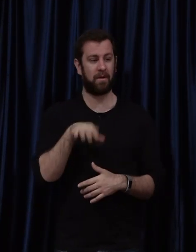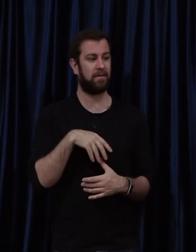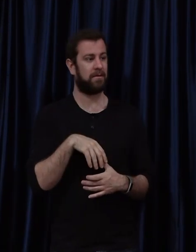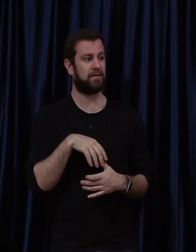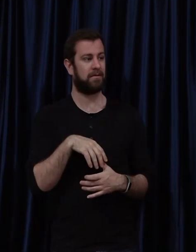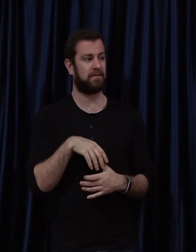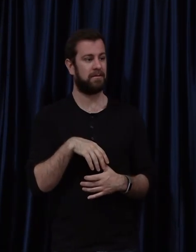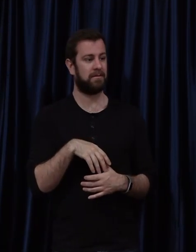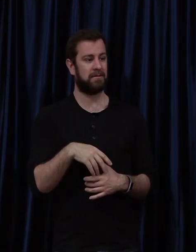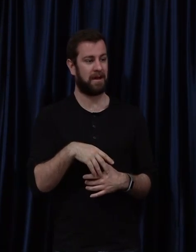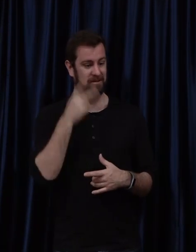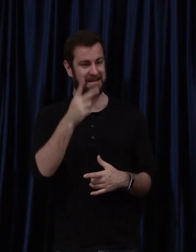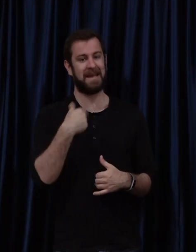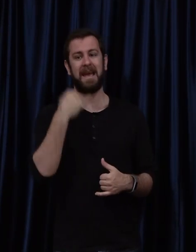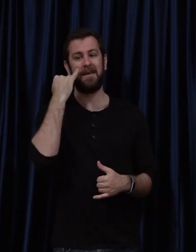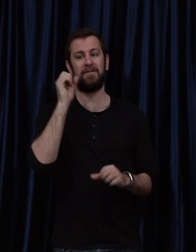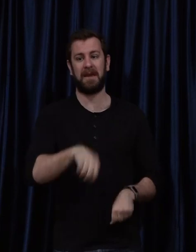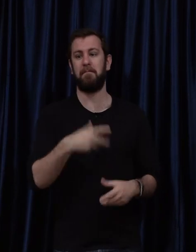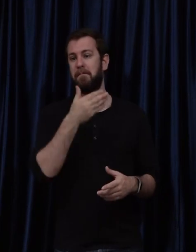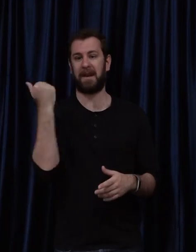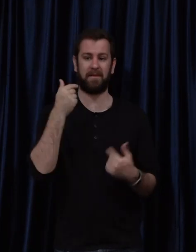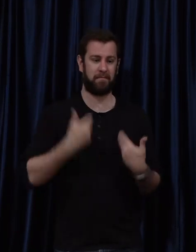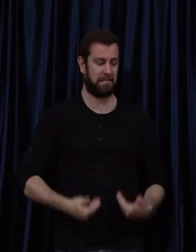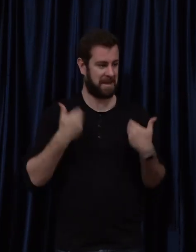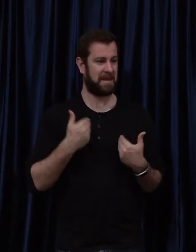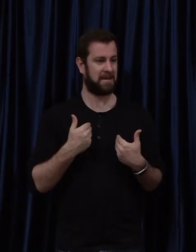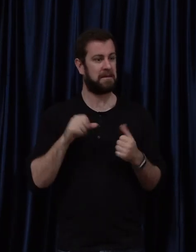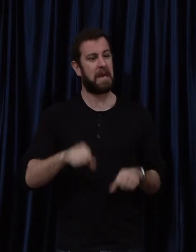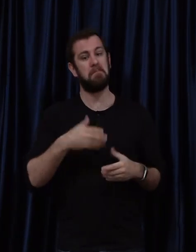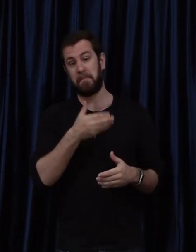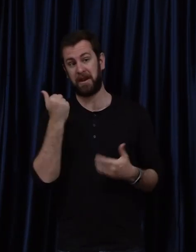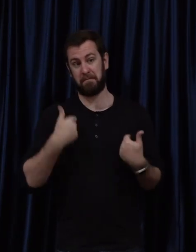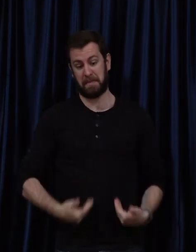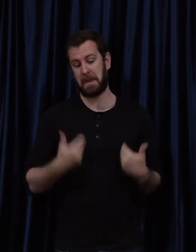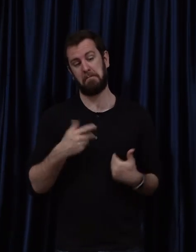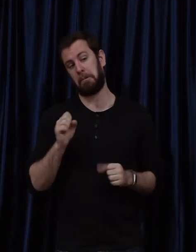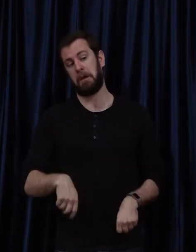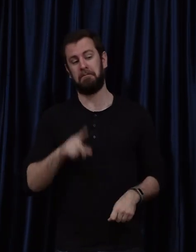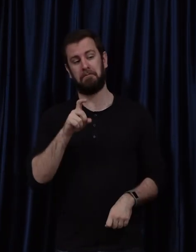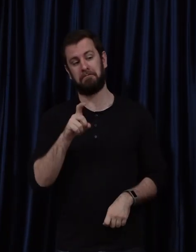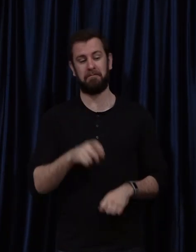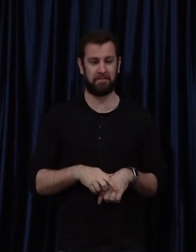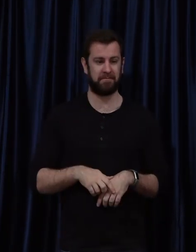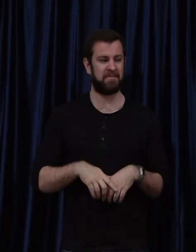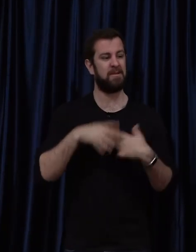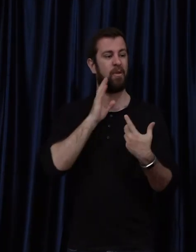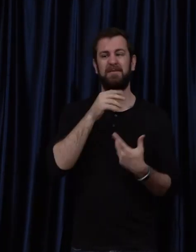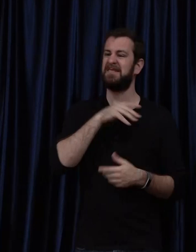want to see if he can get better than me. And I want to see if she can get better than me. You can tour the world, you're not going to get another